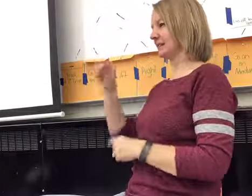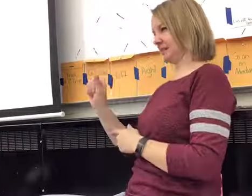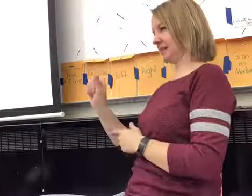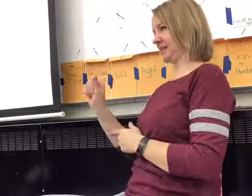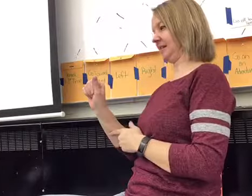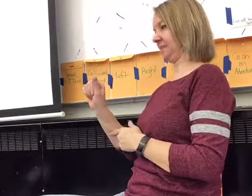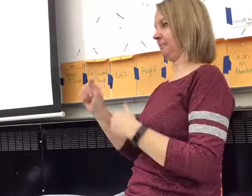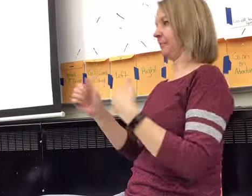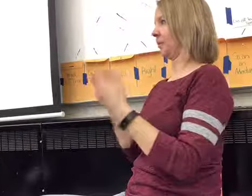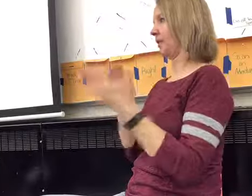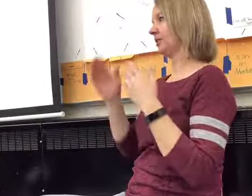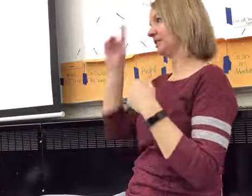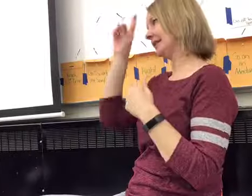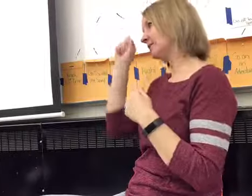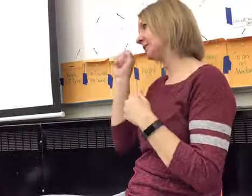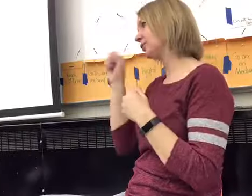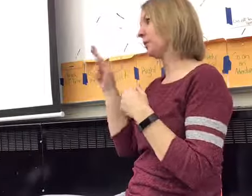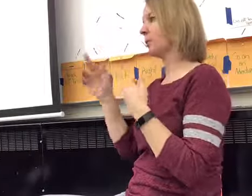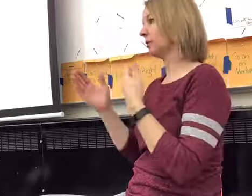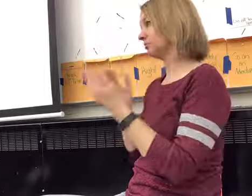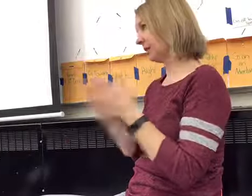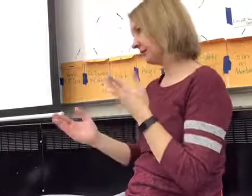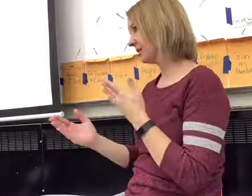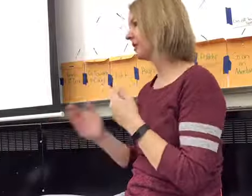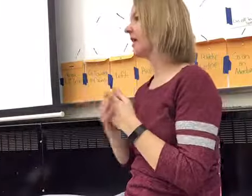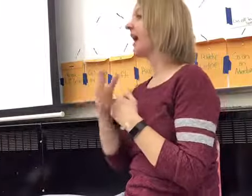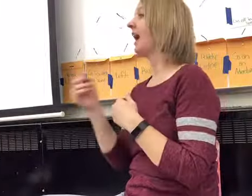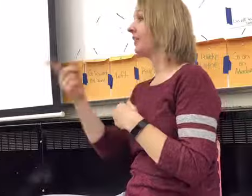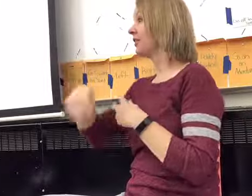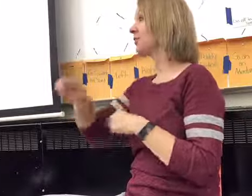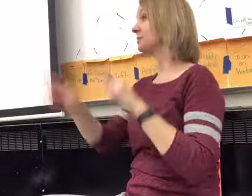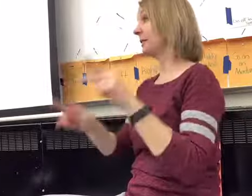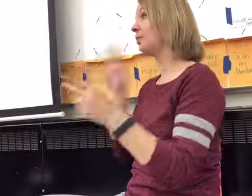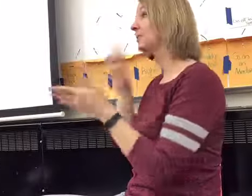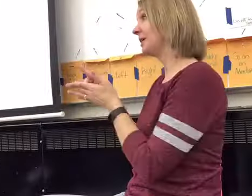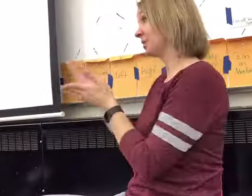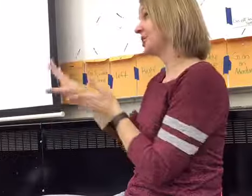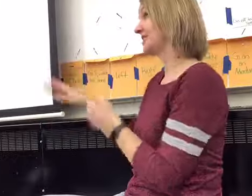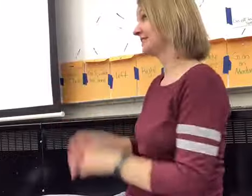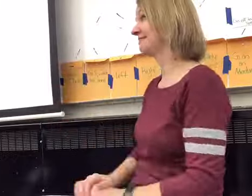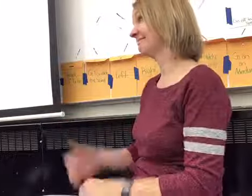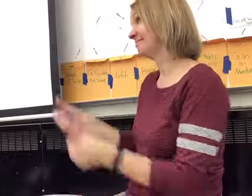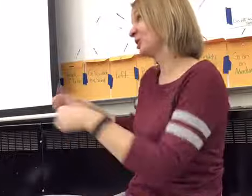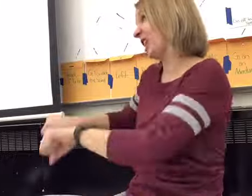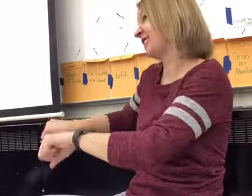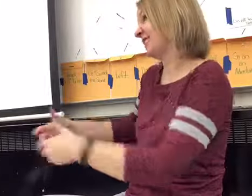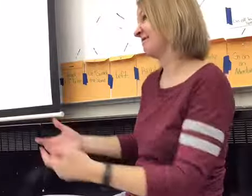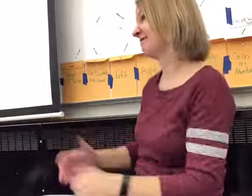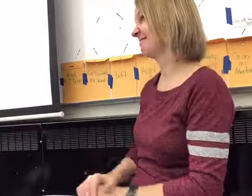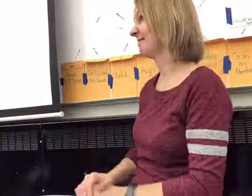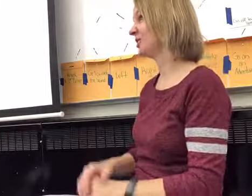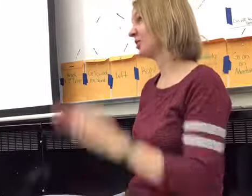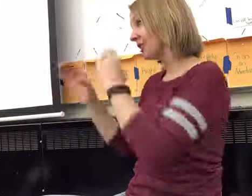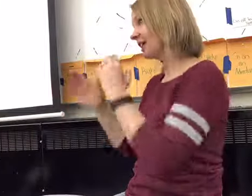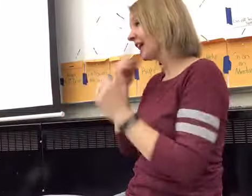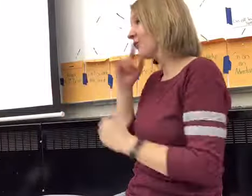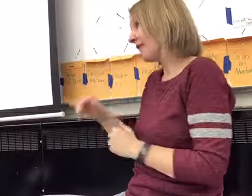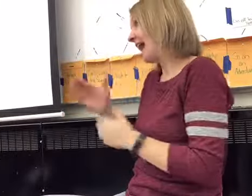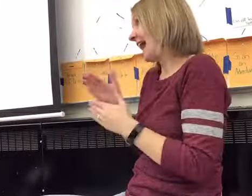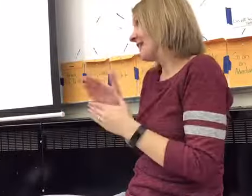whether it be Down syndrome or anything along those lines, and those people would have been rejected. So that's what you're looking for. You're looking for that average in there. At the